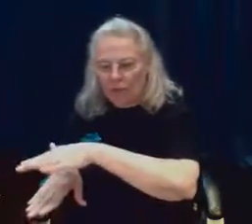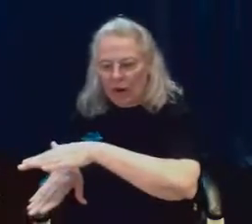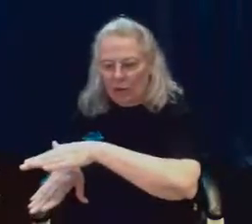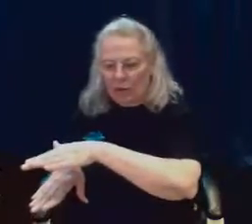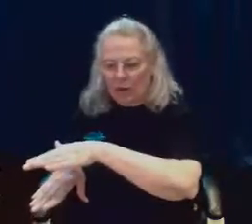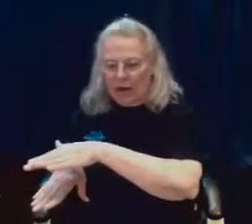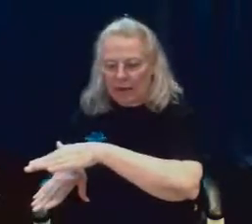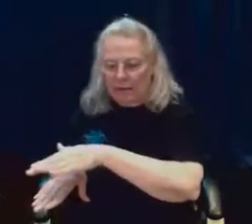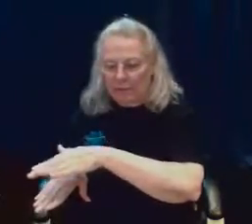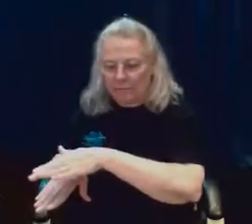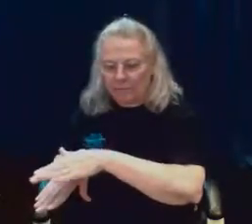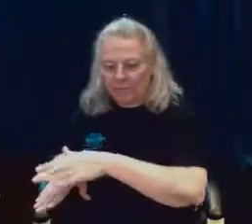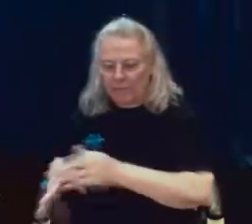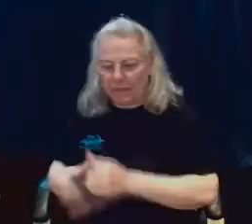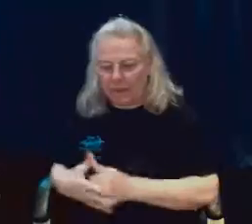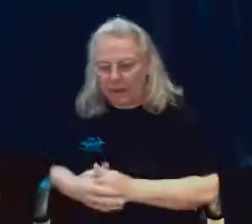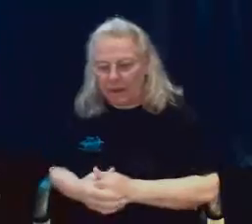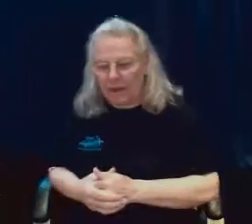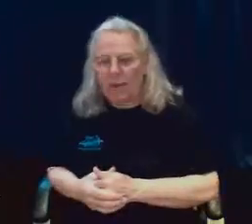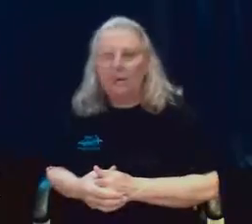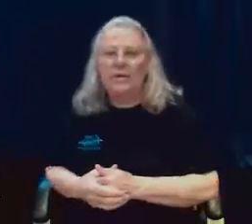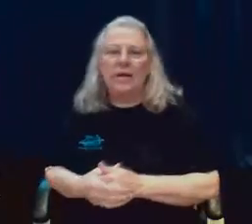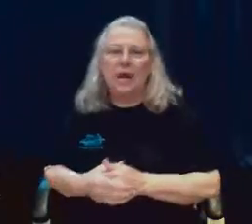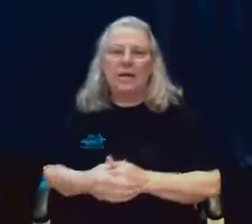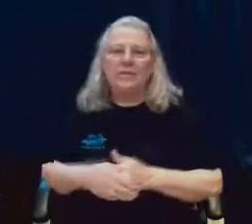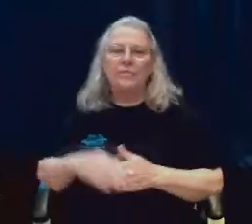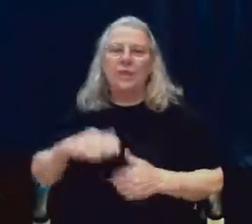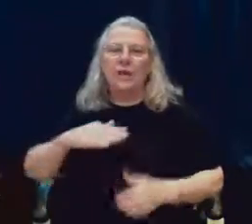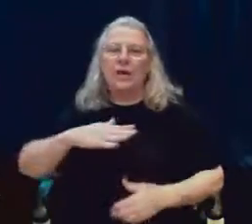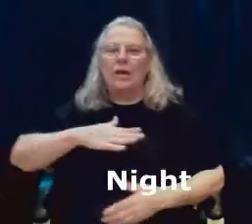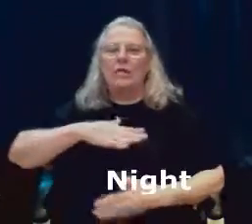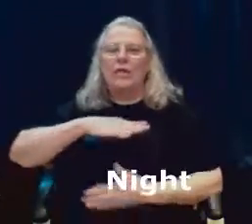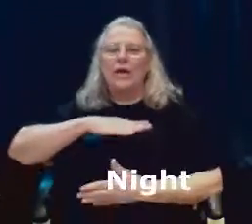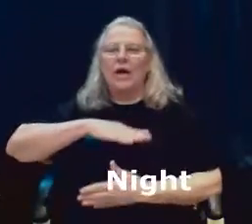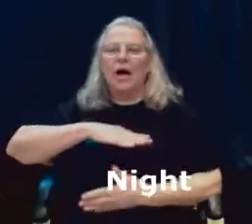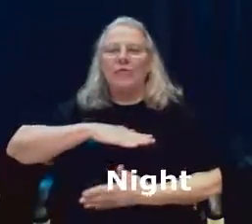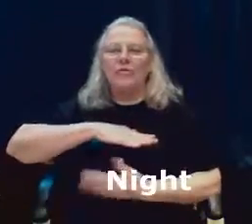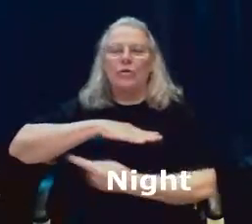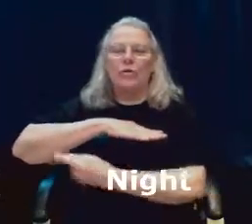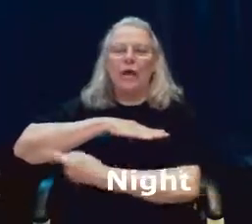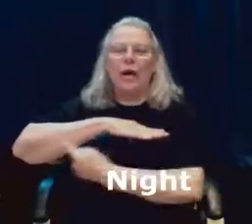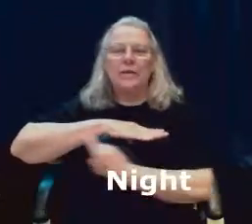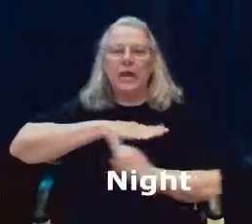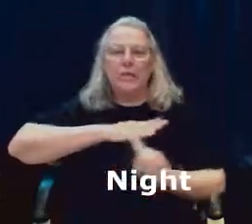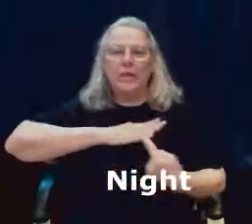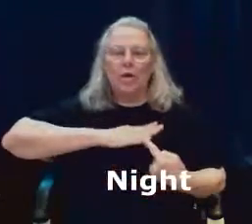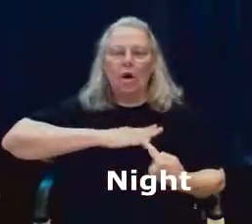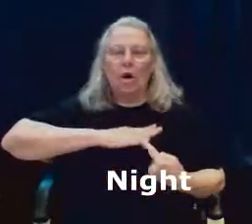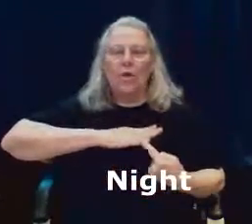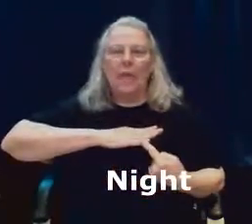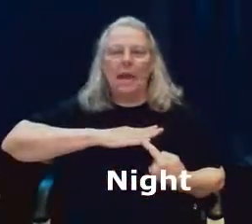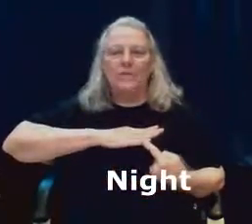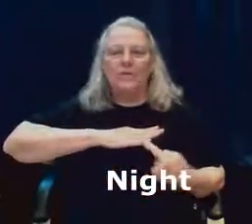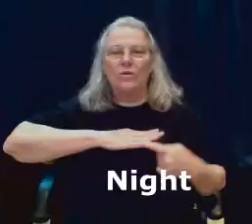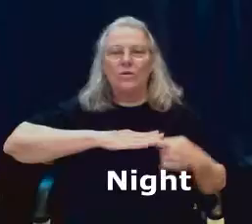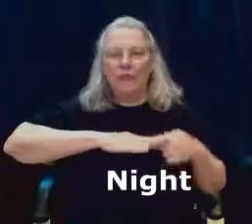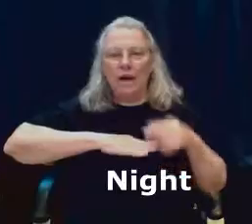push away or drive away. Night. Think of your non-dominant arm as the